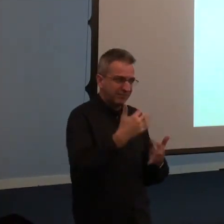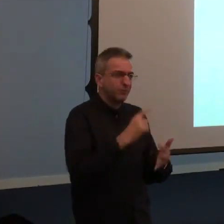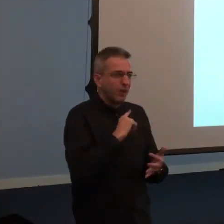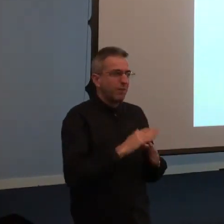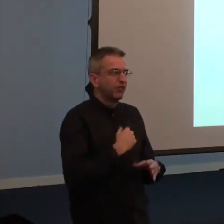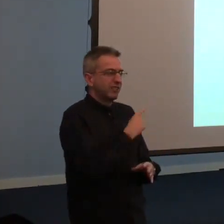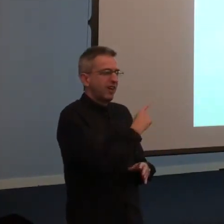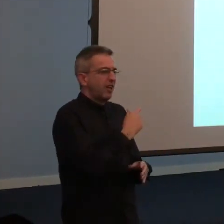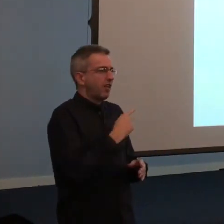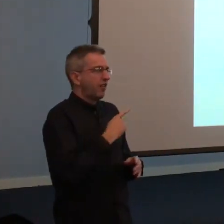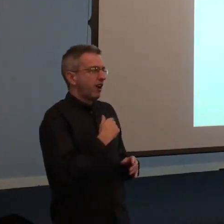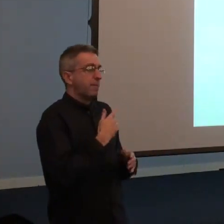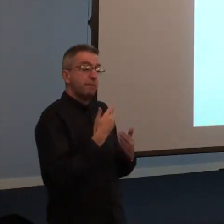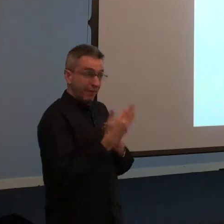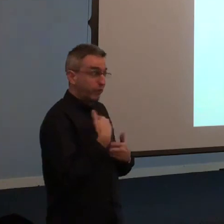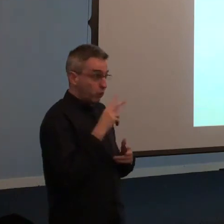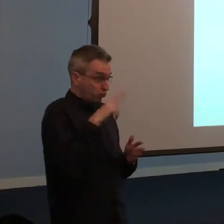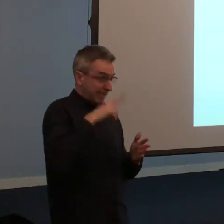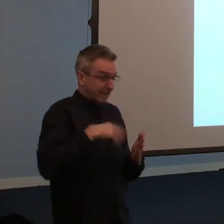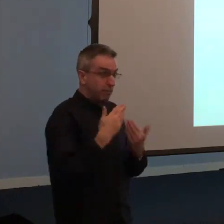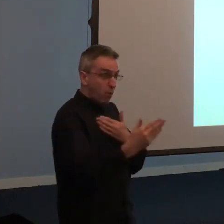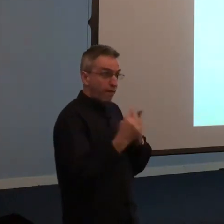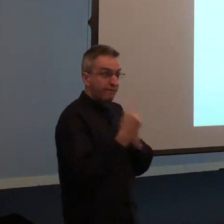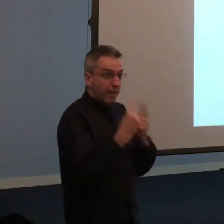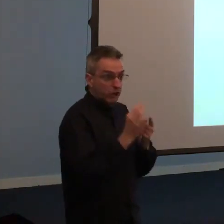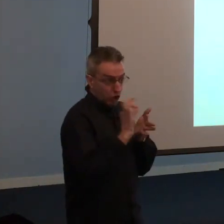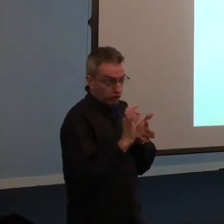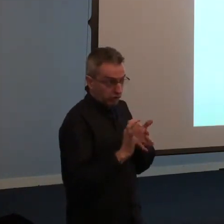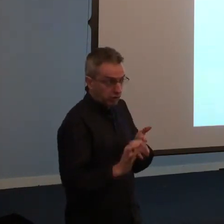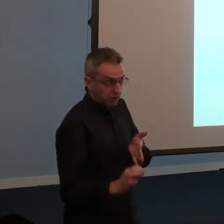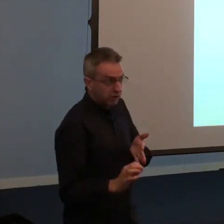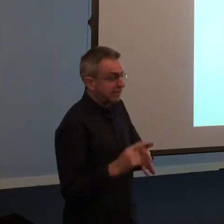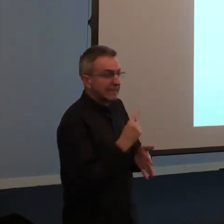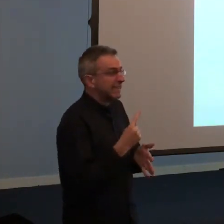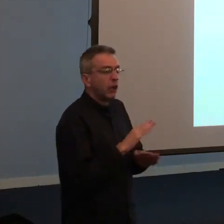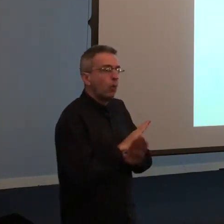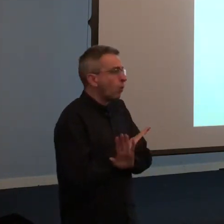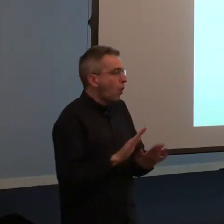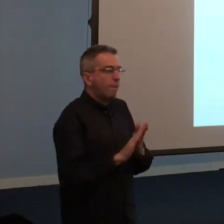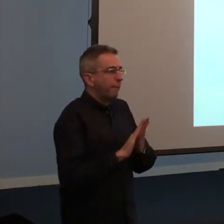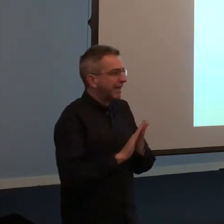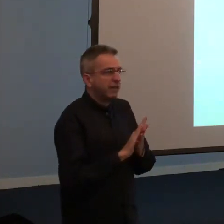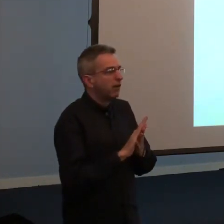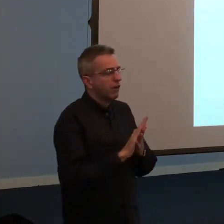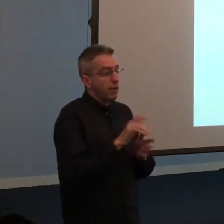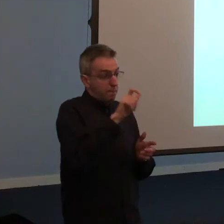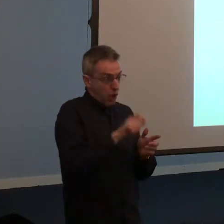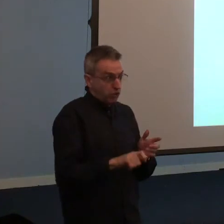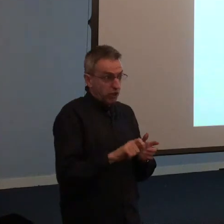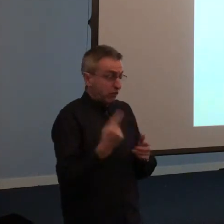out deafness, but again, when you look at the statistics, it's that they're, you know, people that are deafened. And when you look at, you know, the details of the information, they're saying that it doesn't